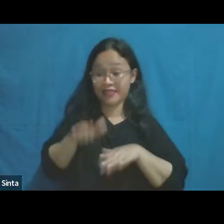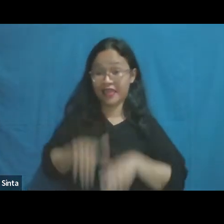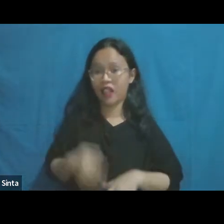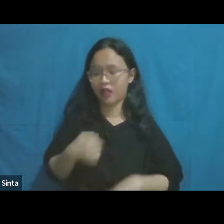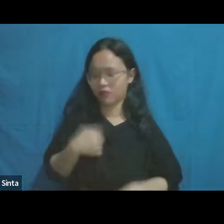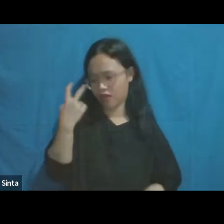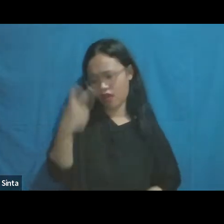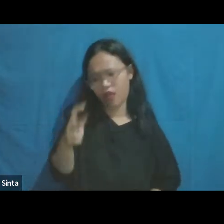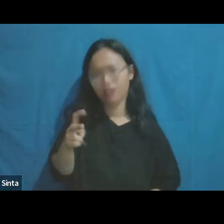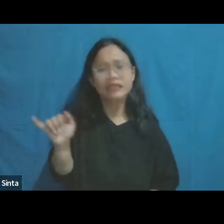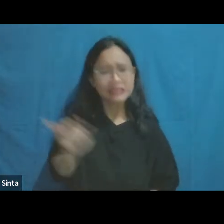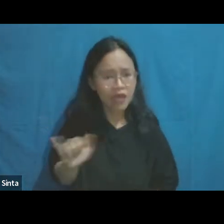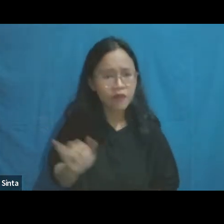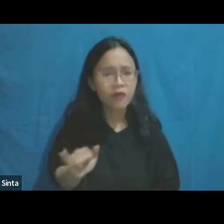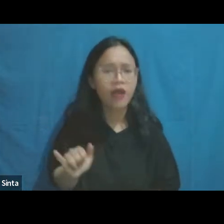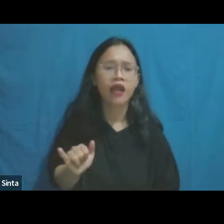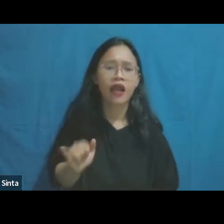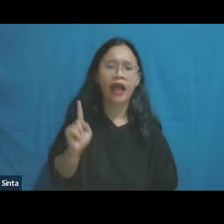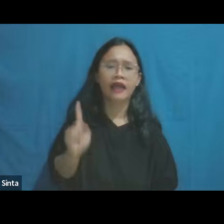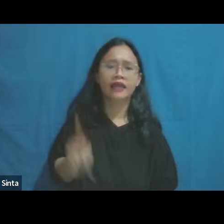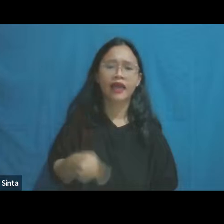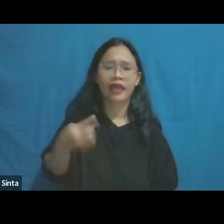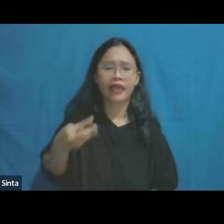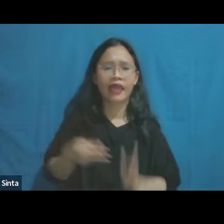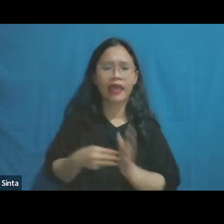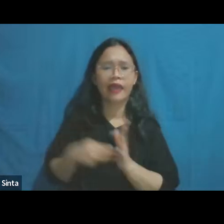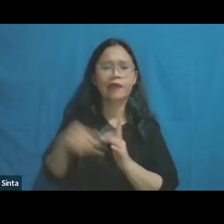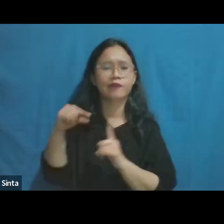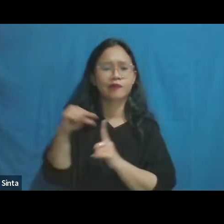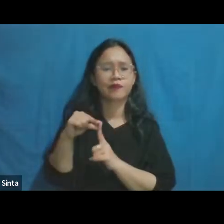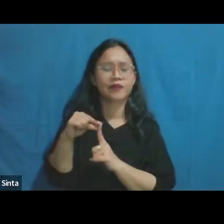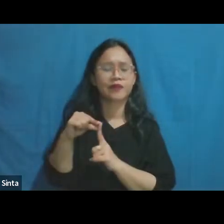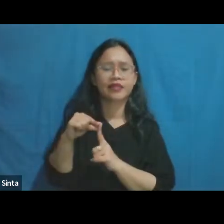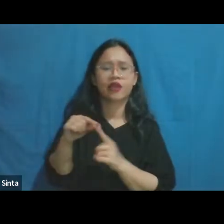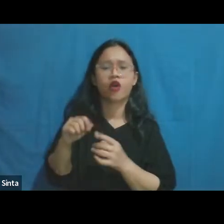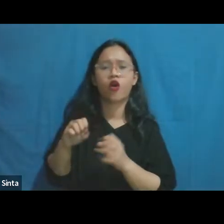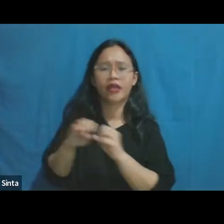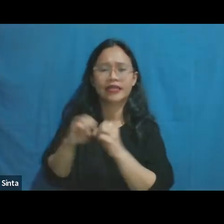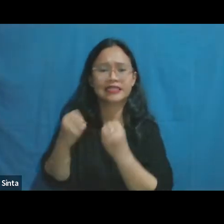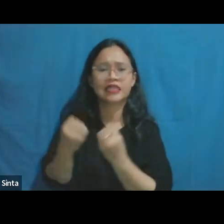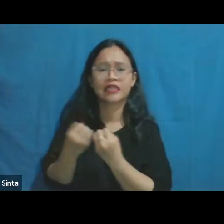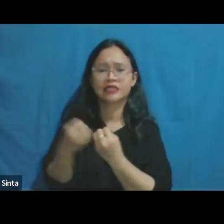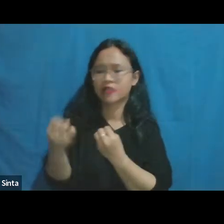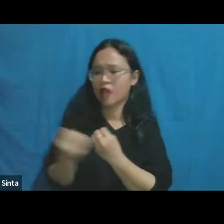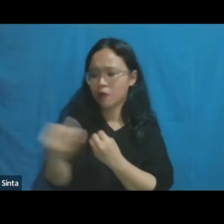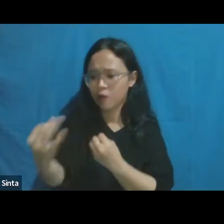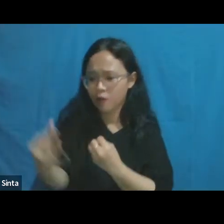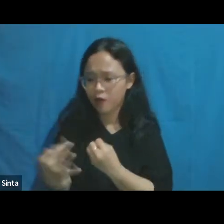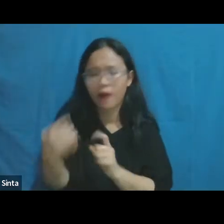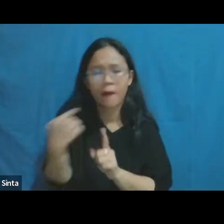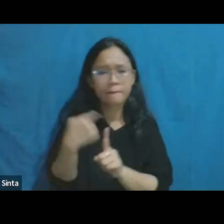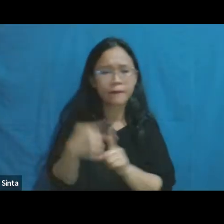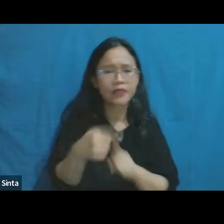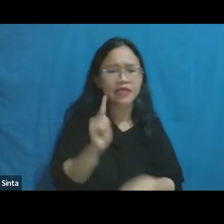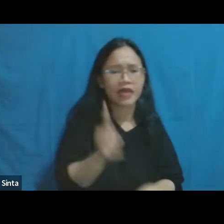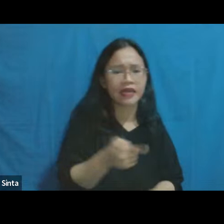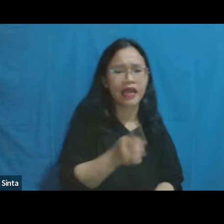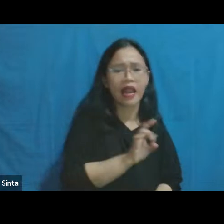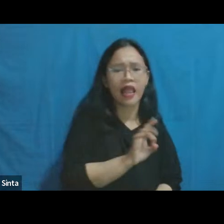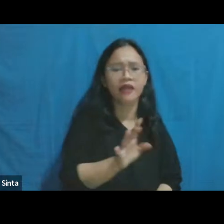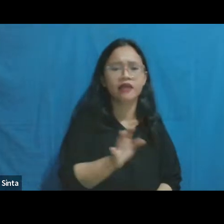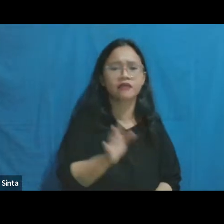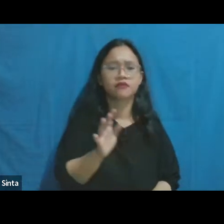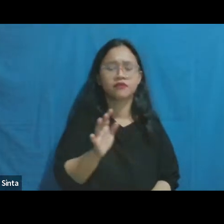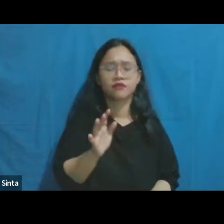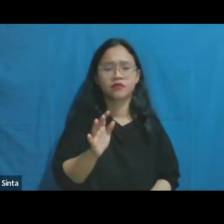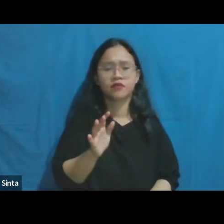strong AMP's organization here, and also the very strong militia organized with